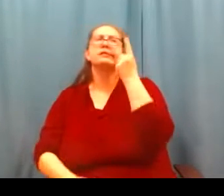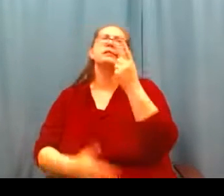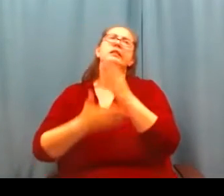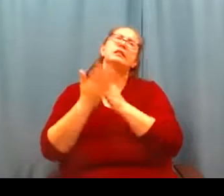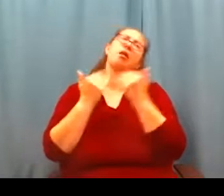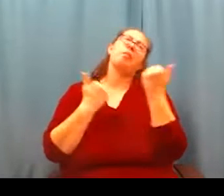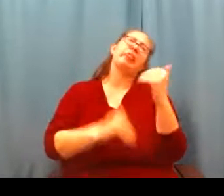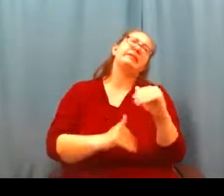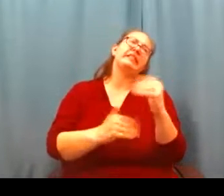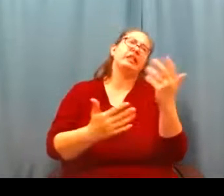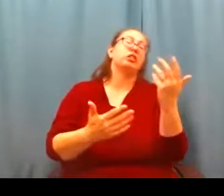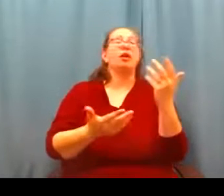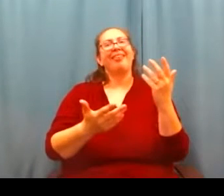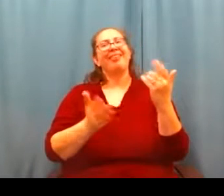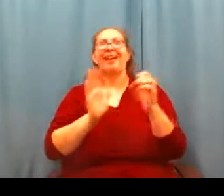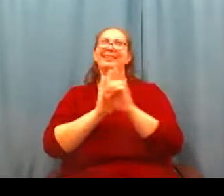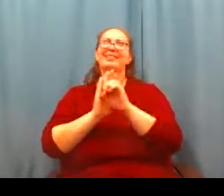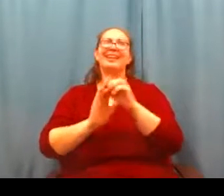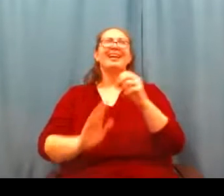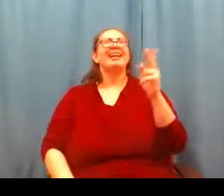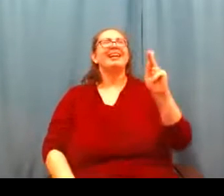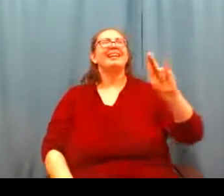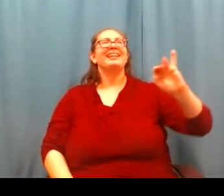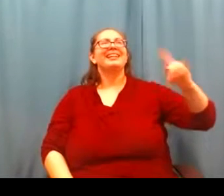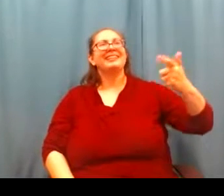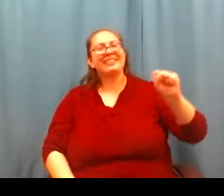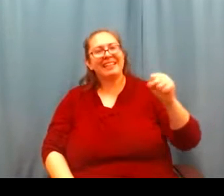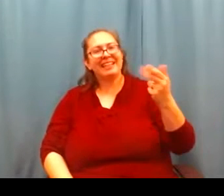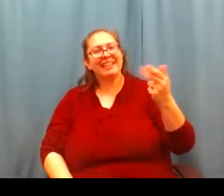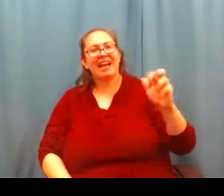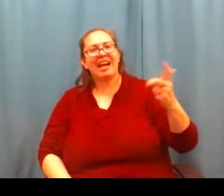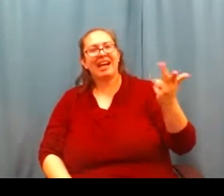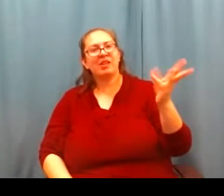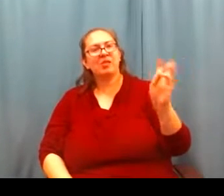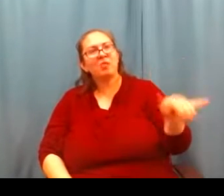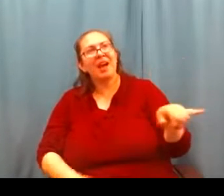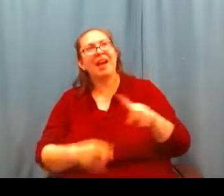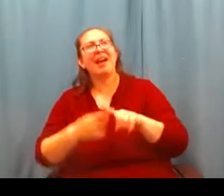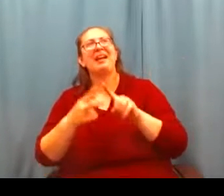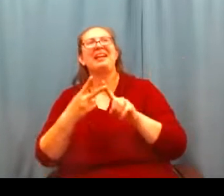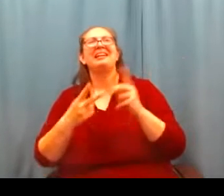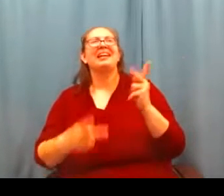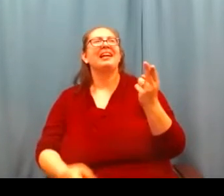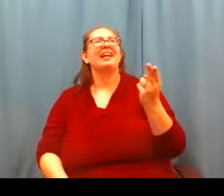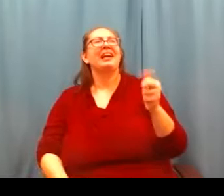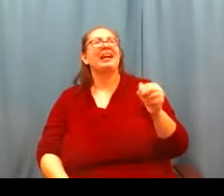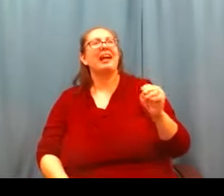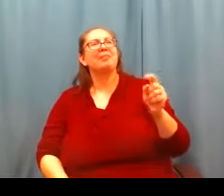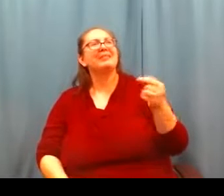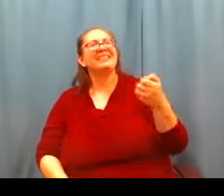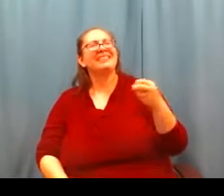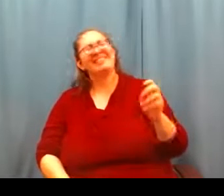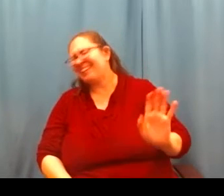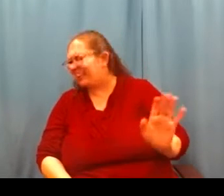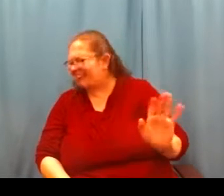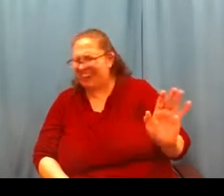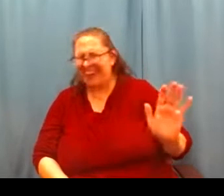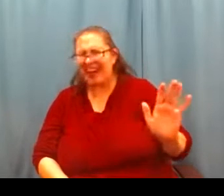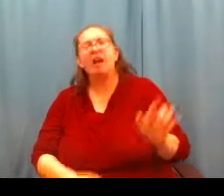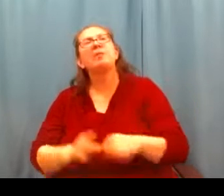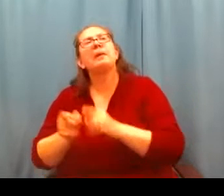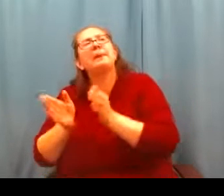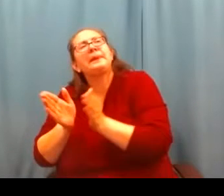let, Kings Highway, Hampton, you think about your big streets, no, but some side streets, some smaller streets where it